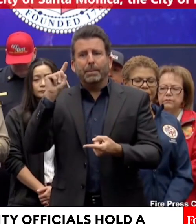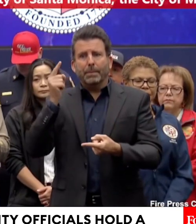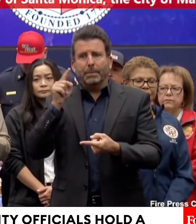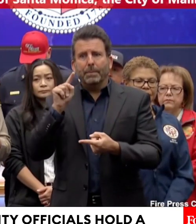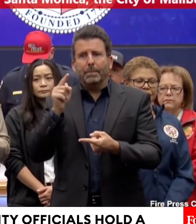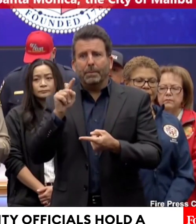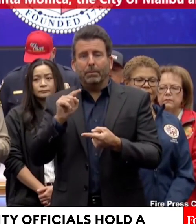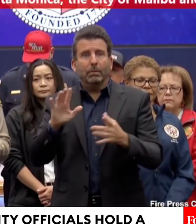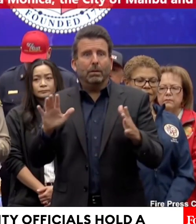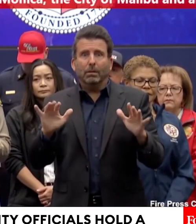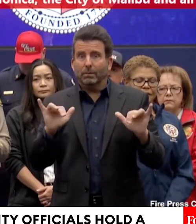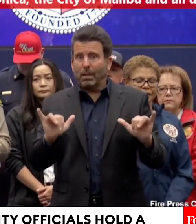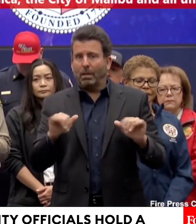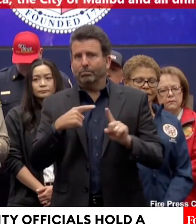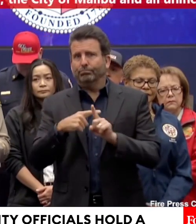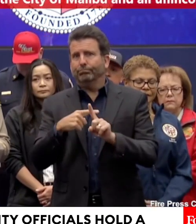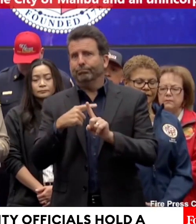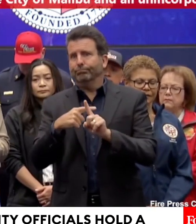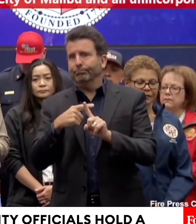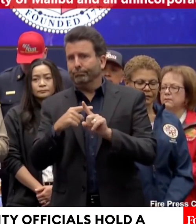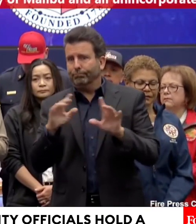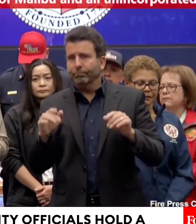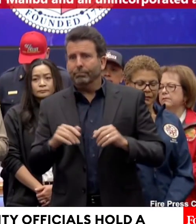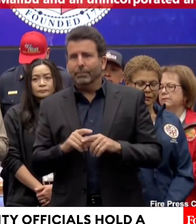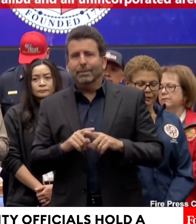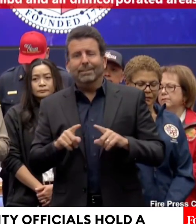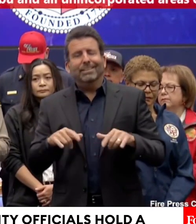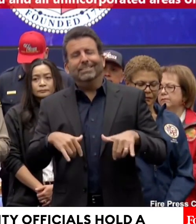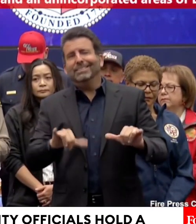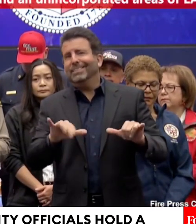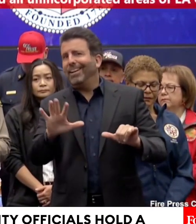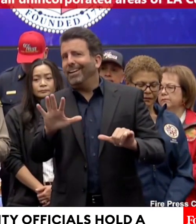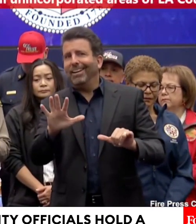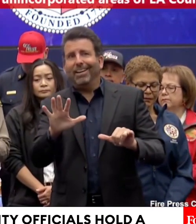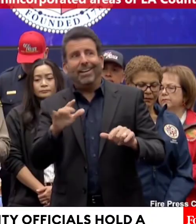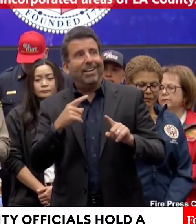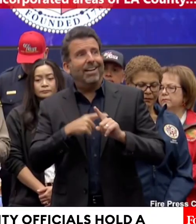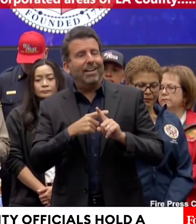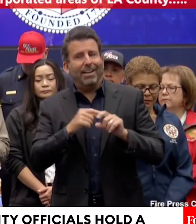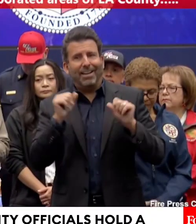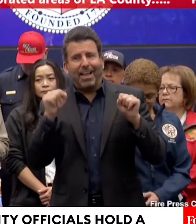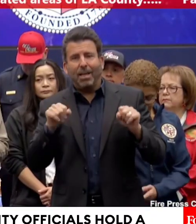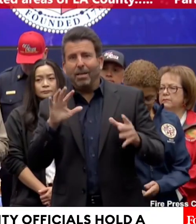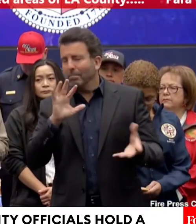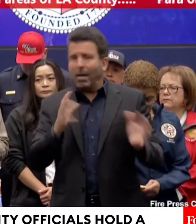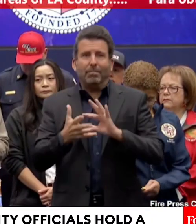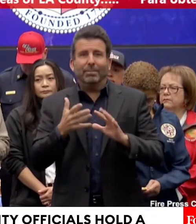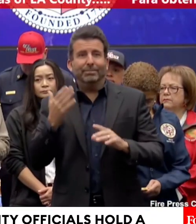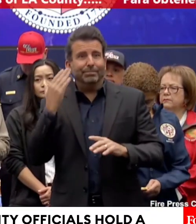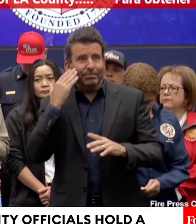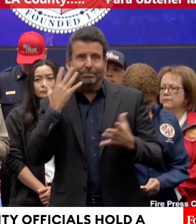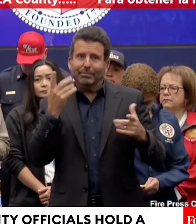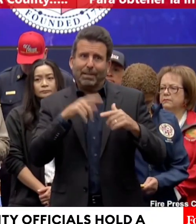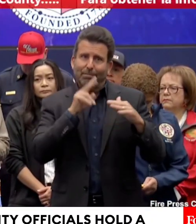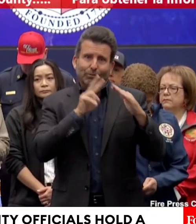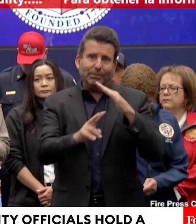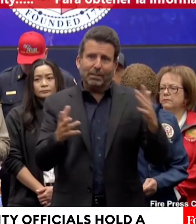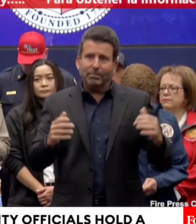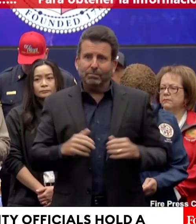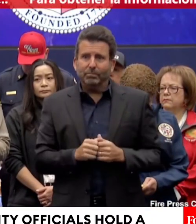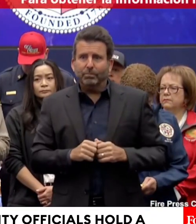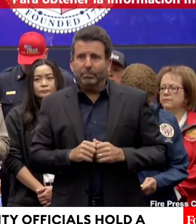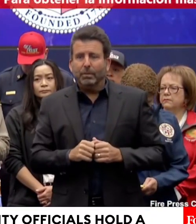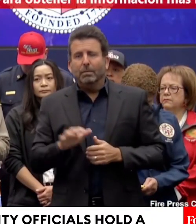a very fluid situation, and that could change. So be aware of that. We're at approximately 105,000 residents